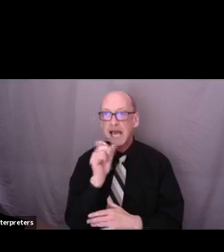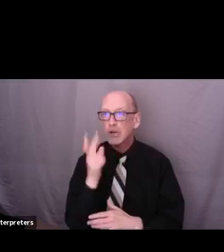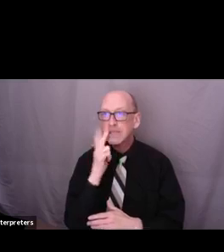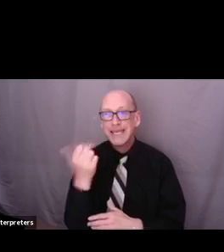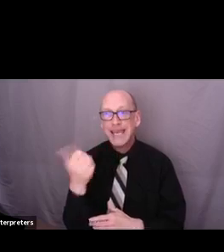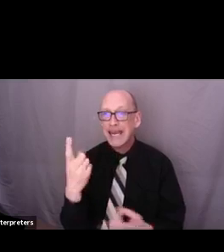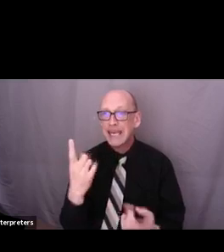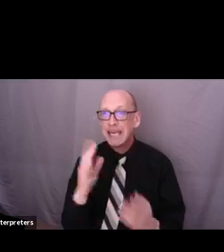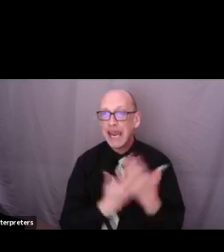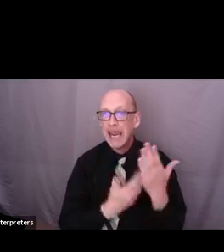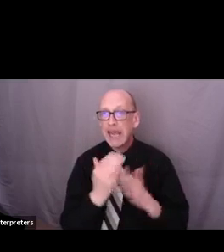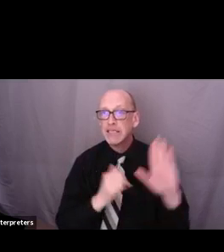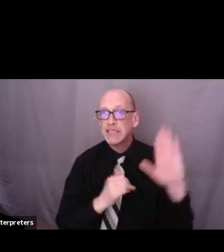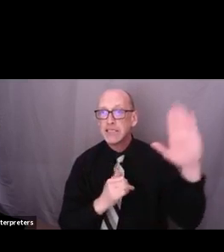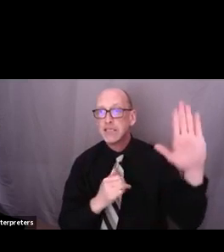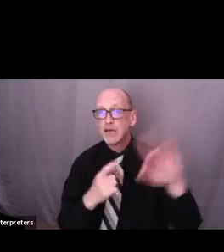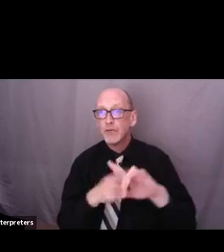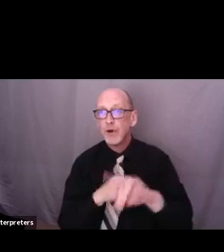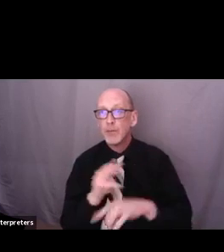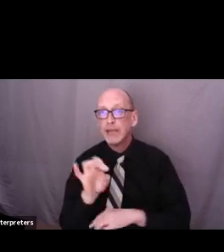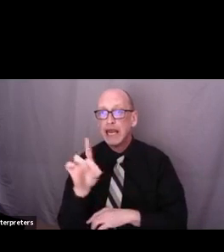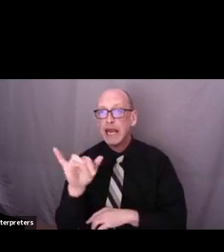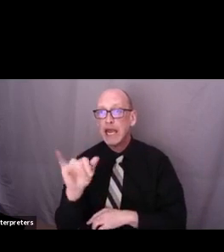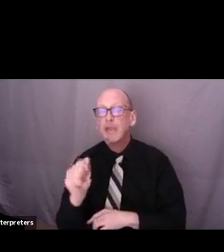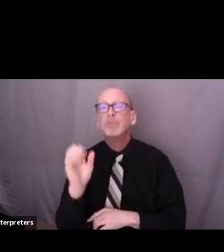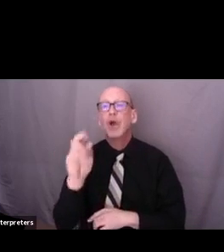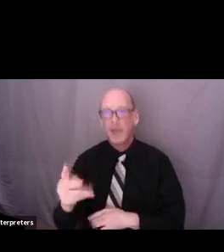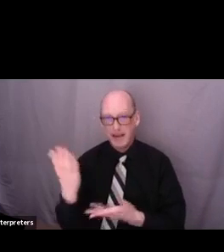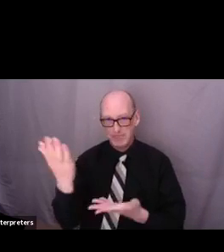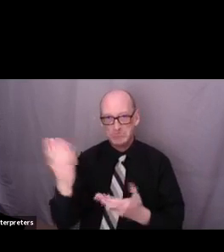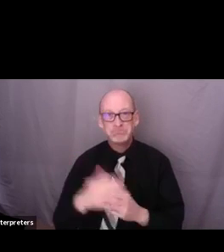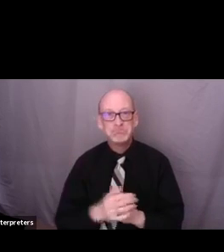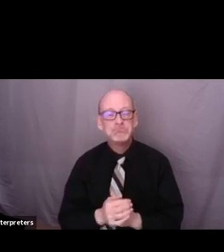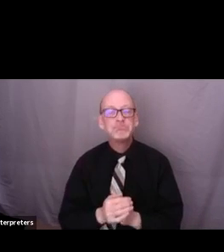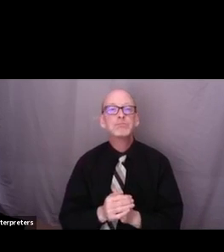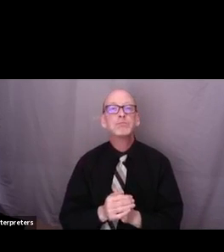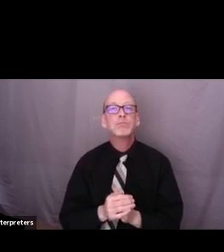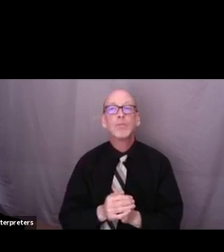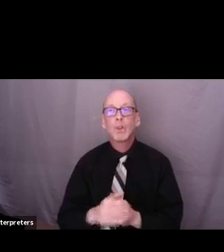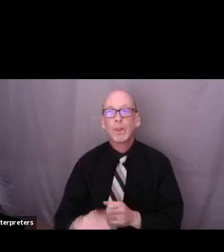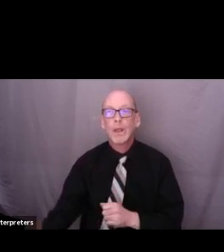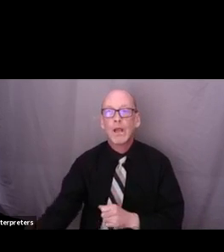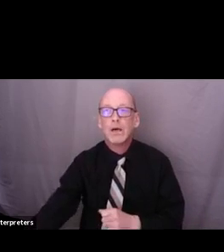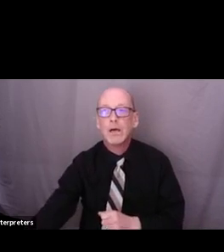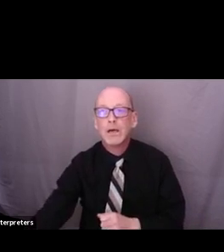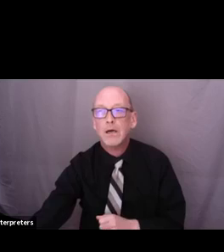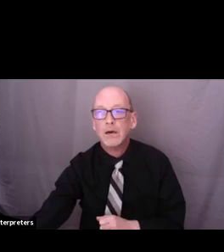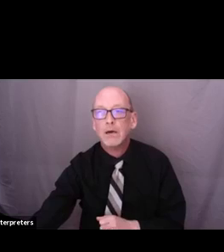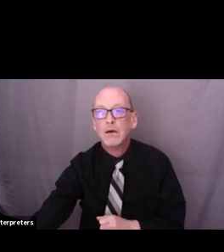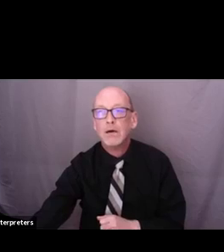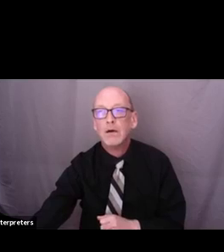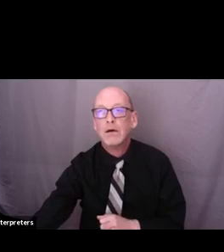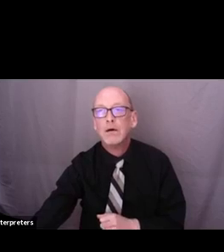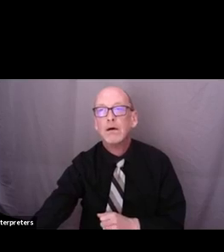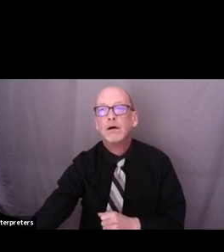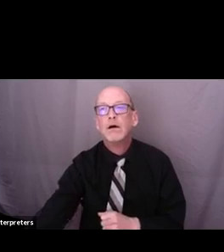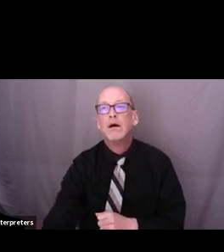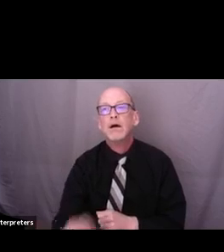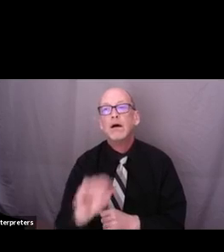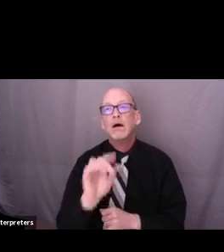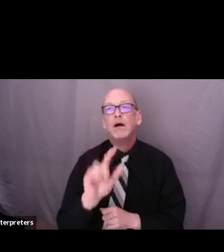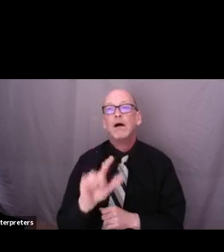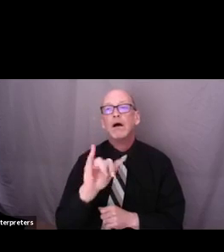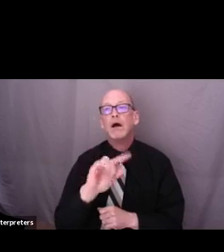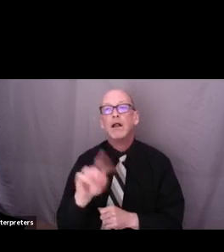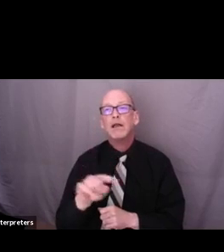hands raised from our media partners. Here we go. Liz Skalka from The Blade. Go ahead